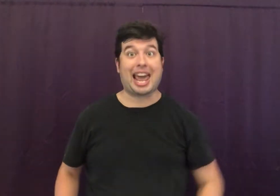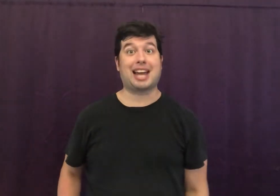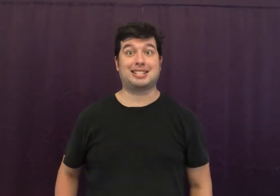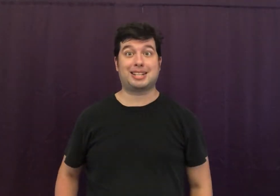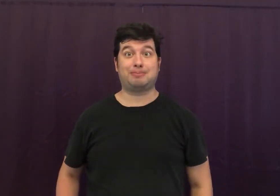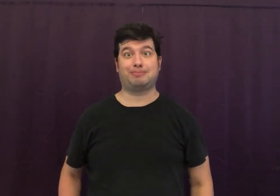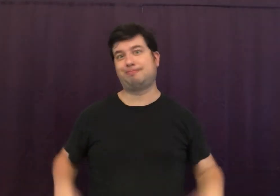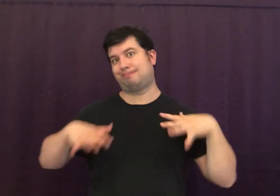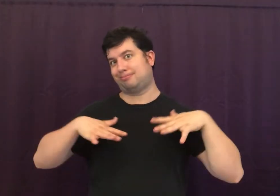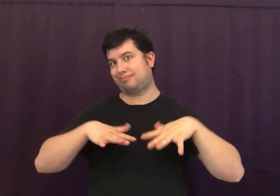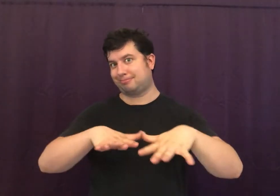Land.